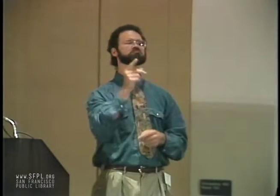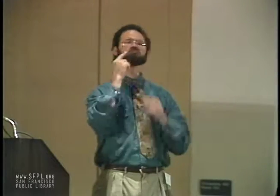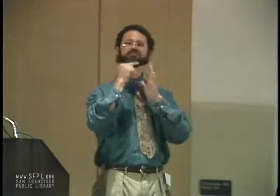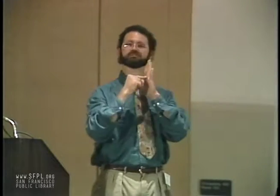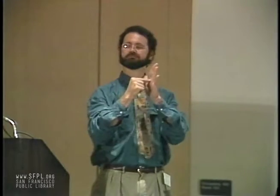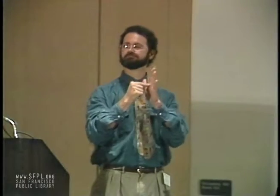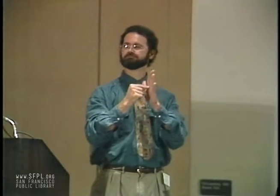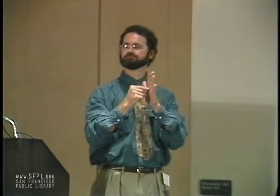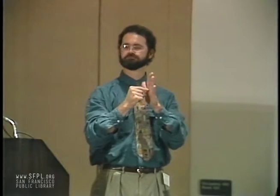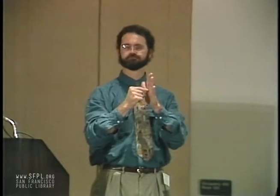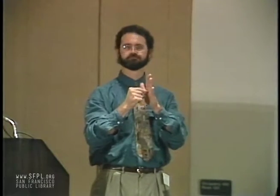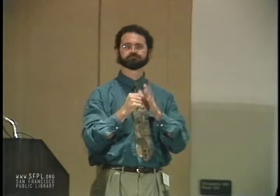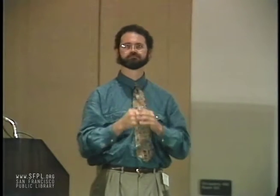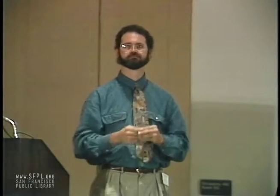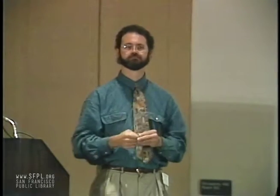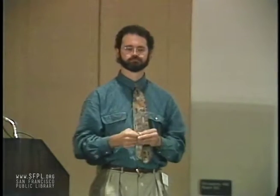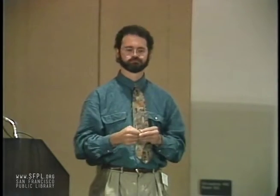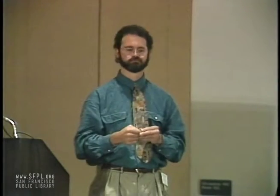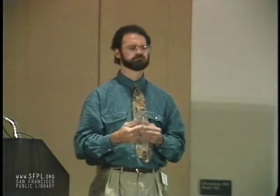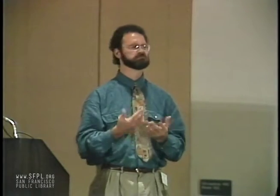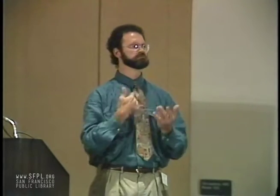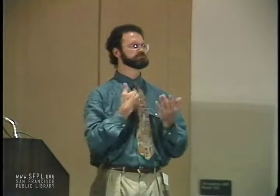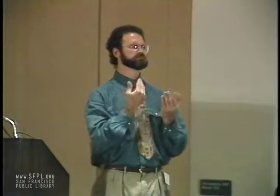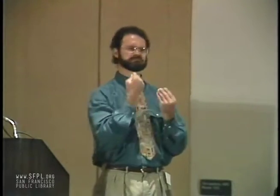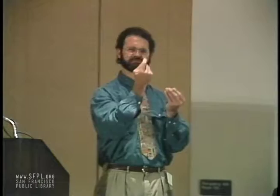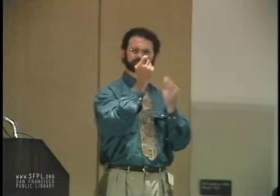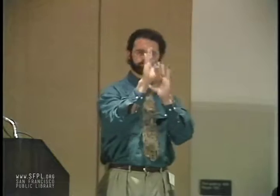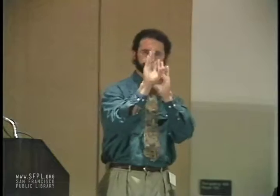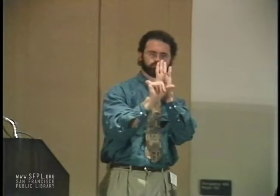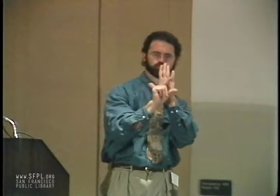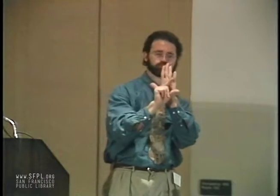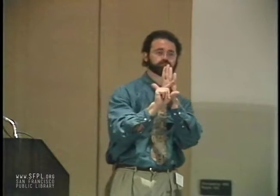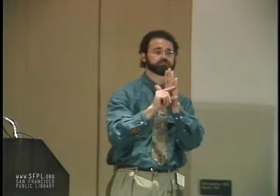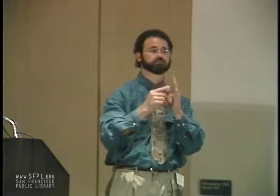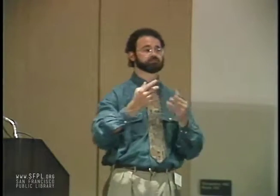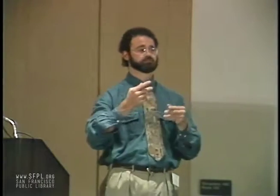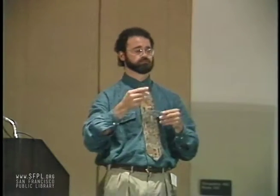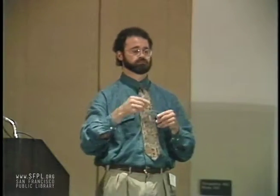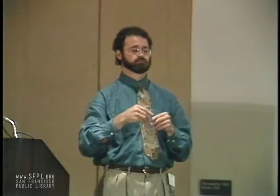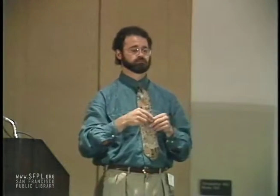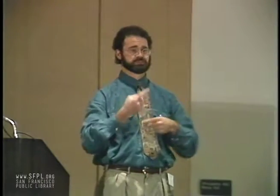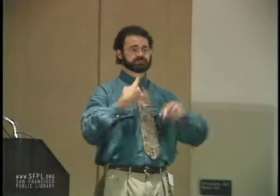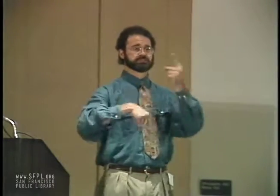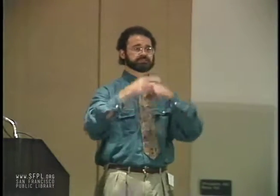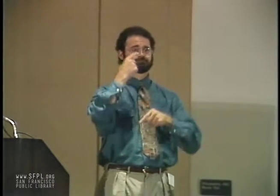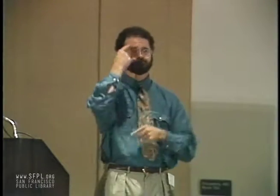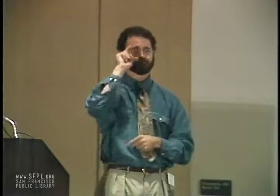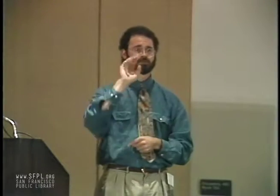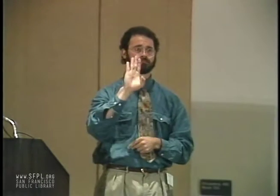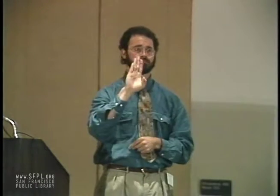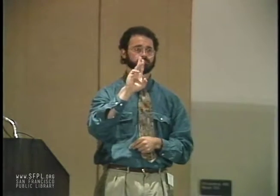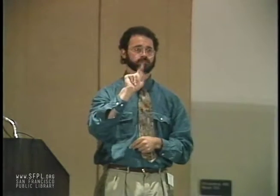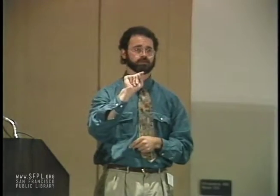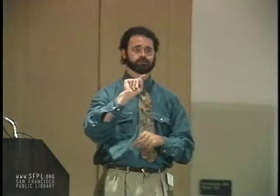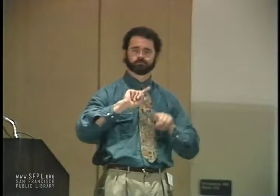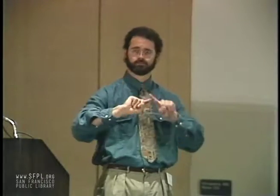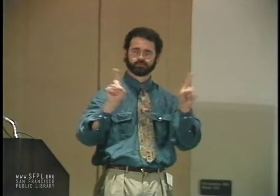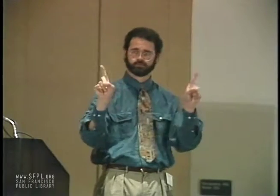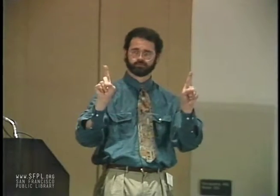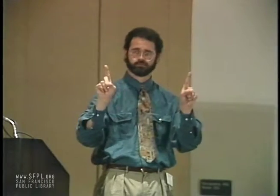that illustrate what it is that's unique and different. Here's one example. A little bit of background first. The sign for